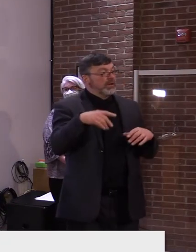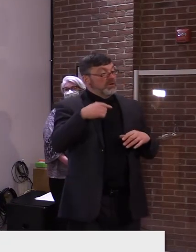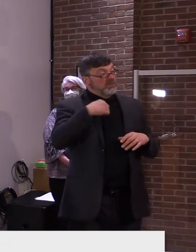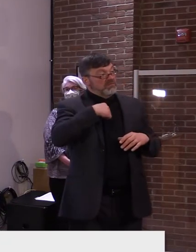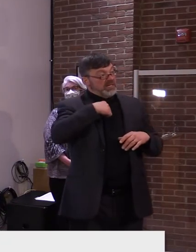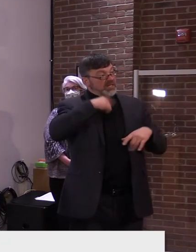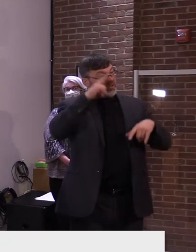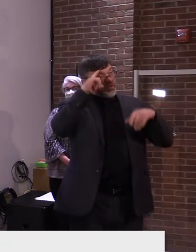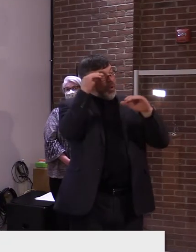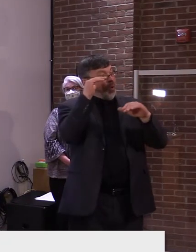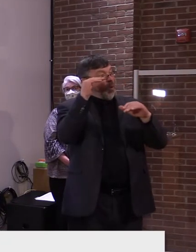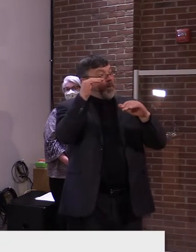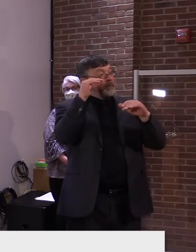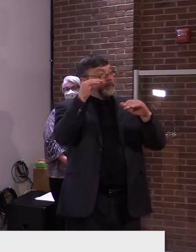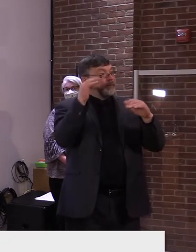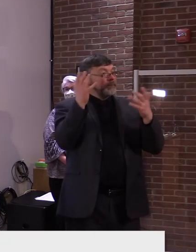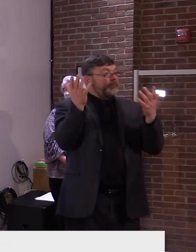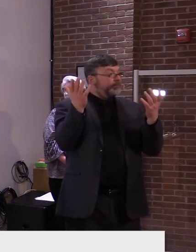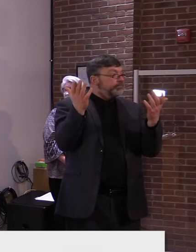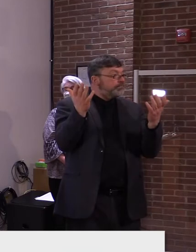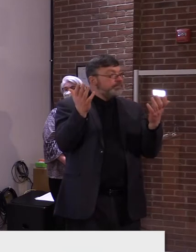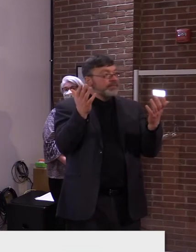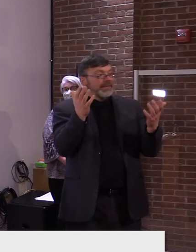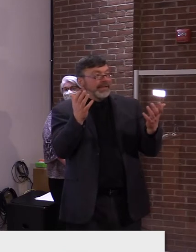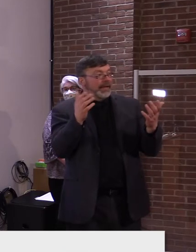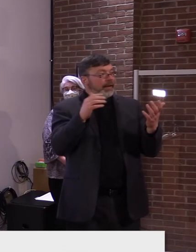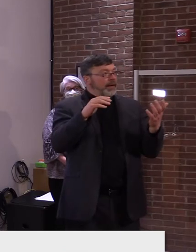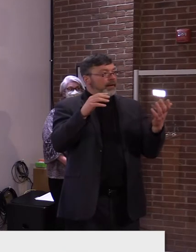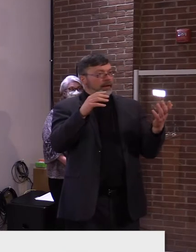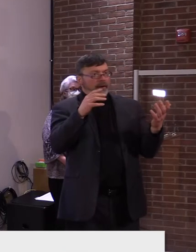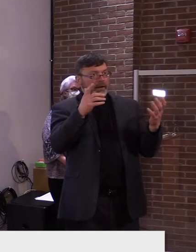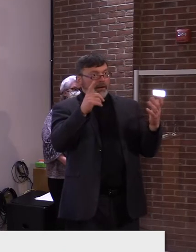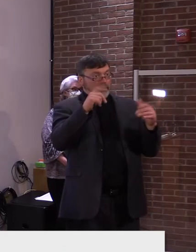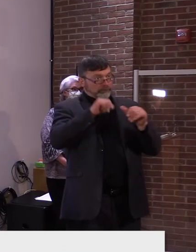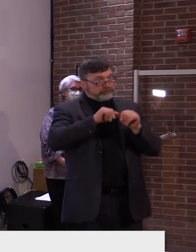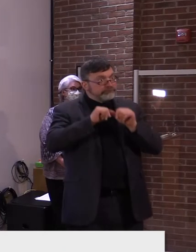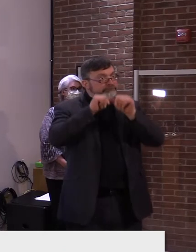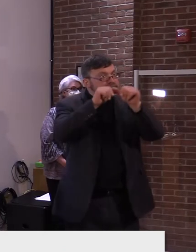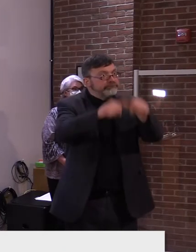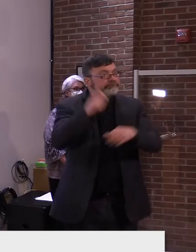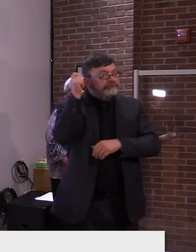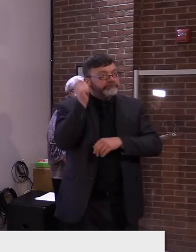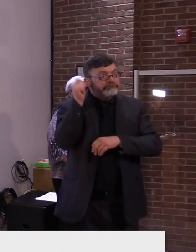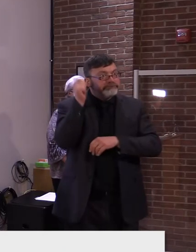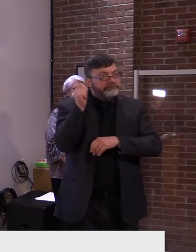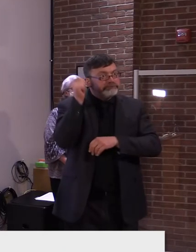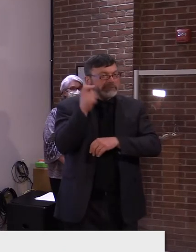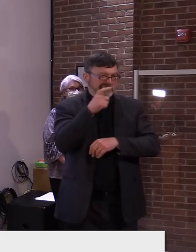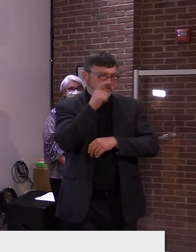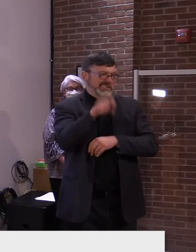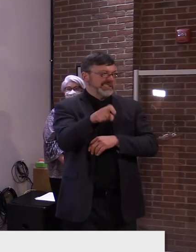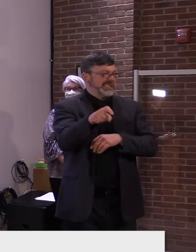for additional UI in terms of trying to keep people